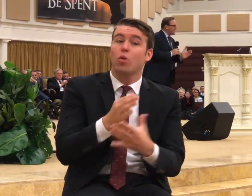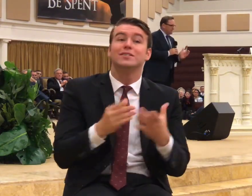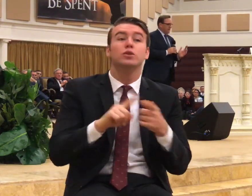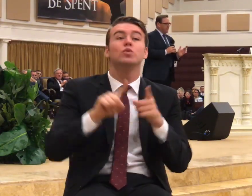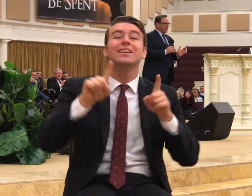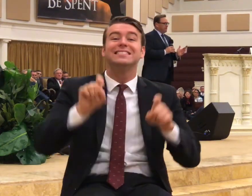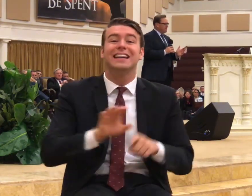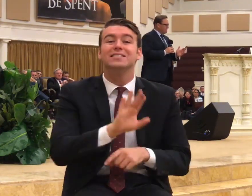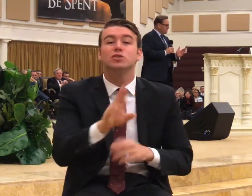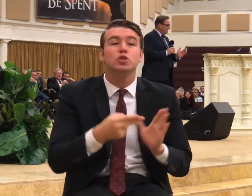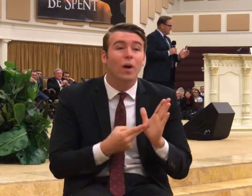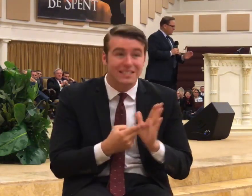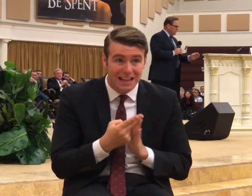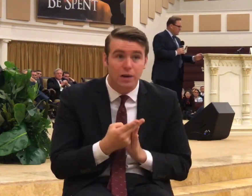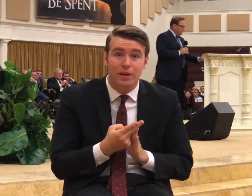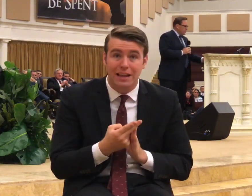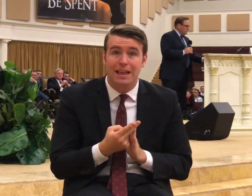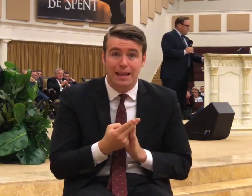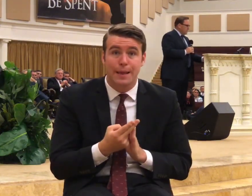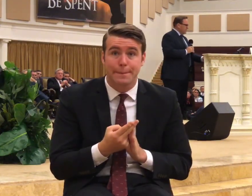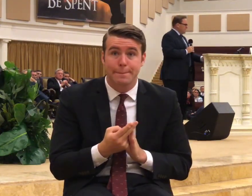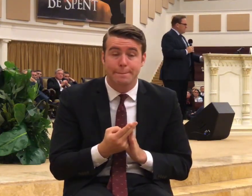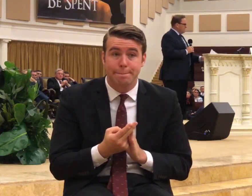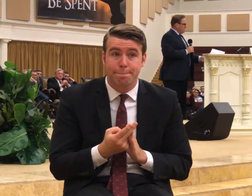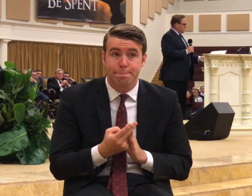your integrity.